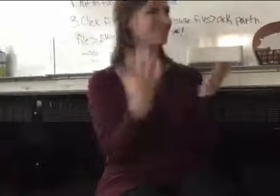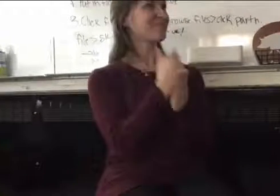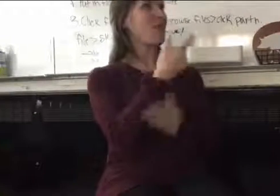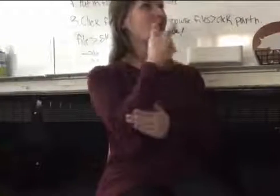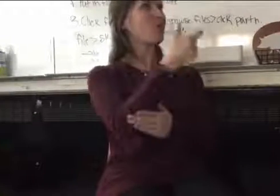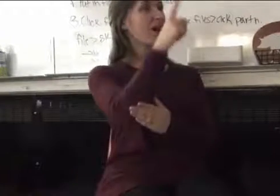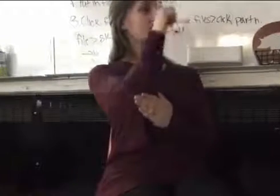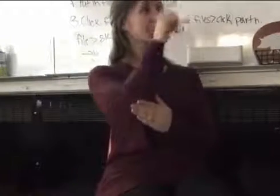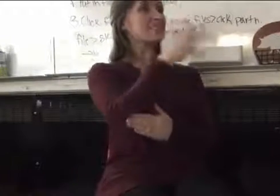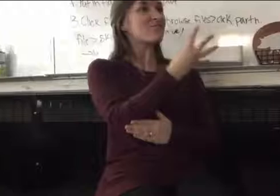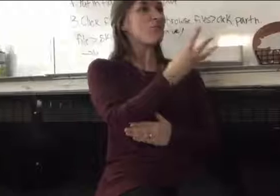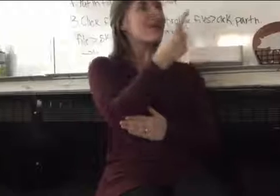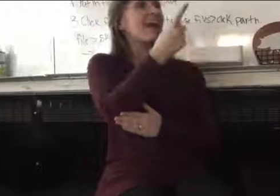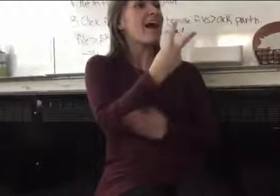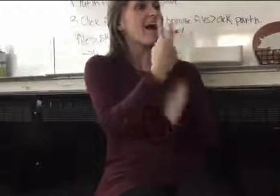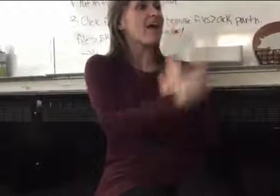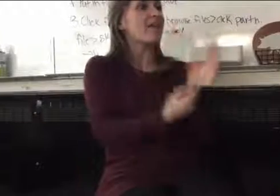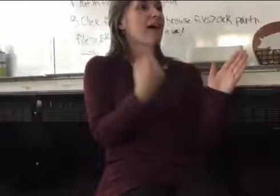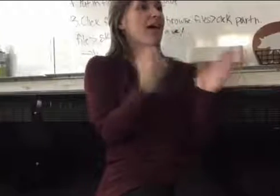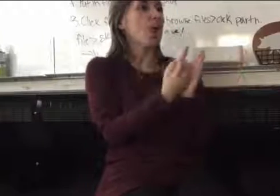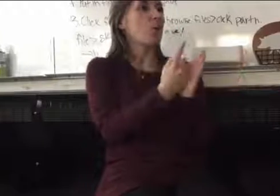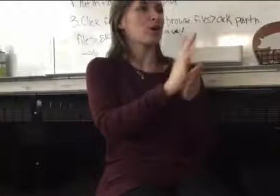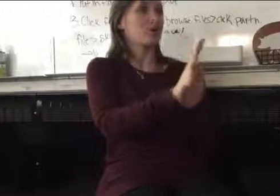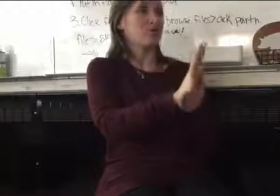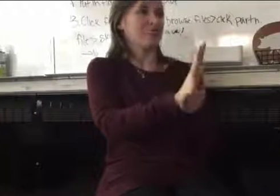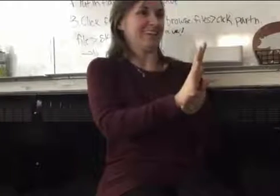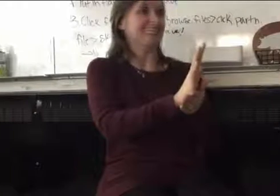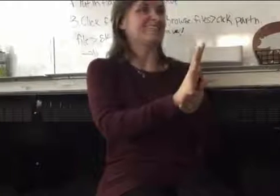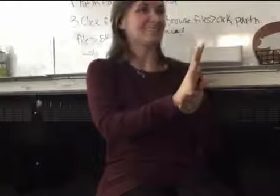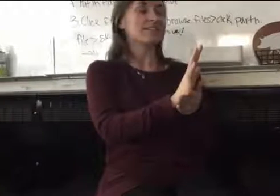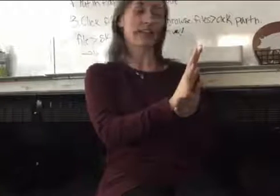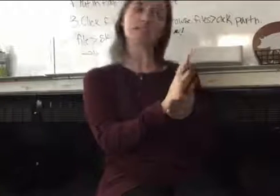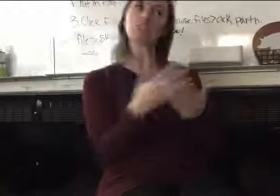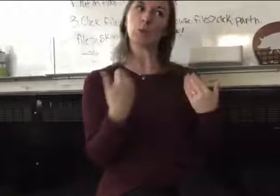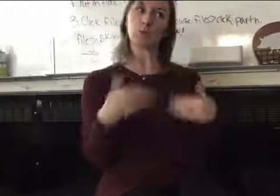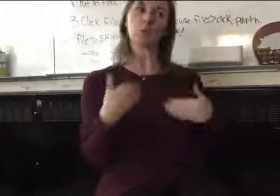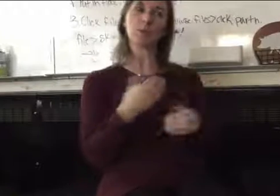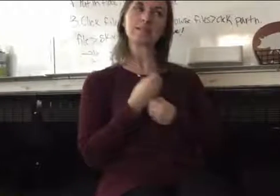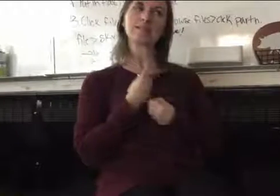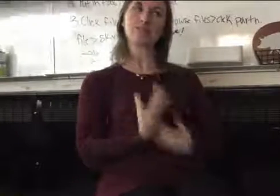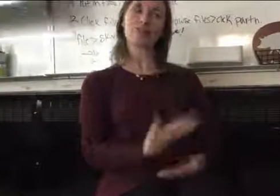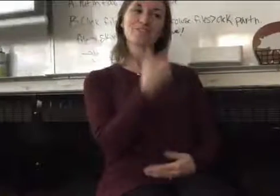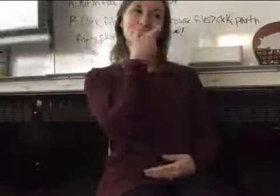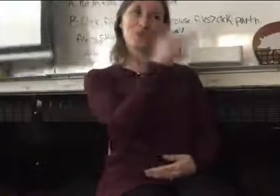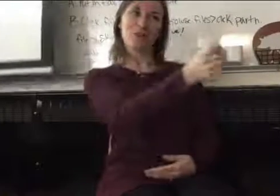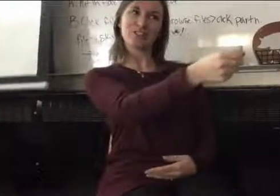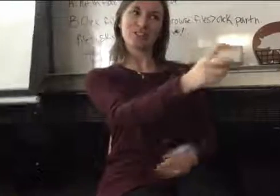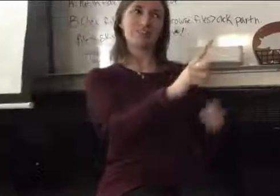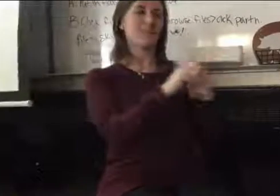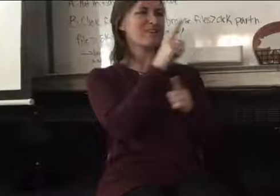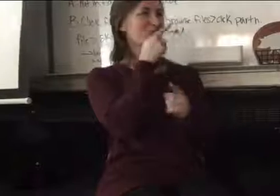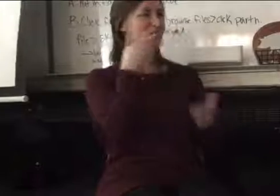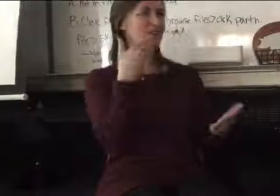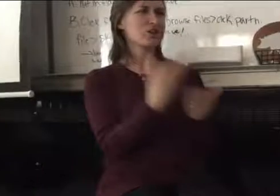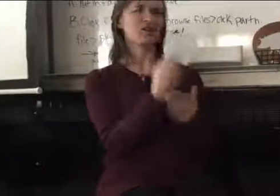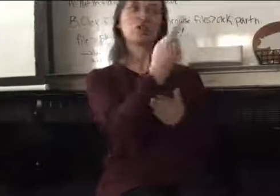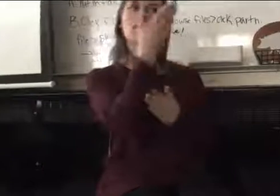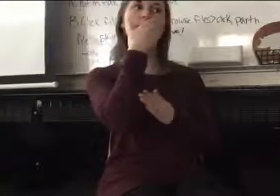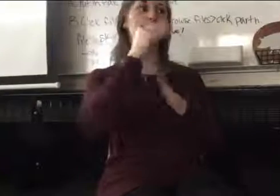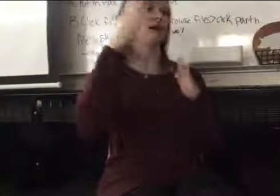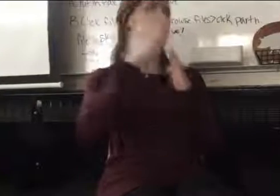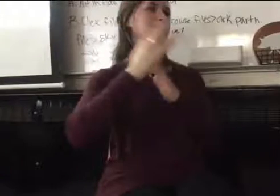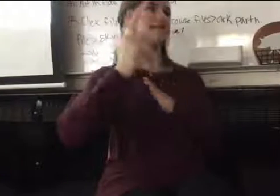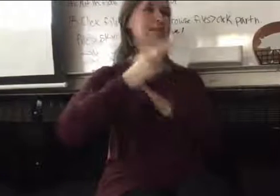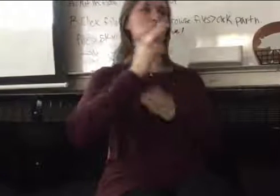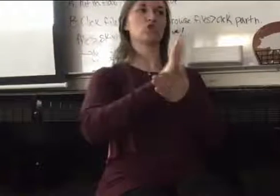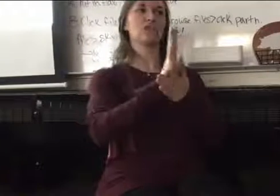because it's 4.5 hours long. And it's a bit tiresome to watch, but it's really good. It's one of the best historical films that they